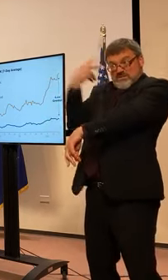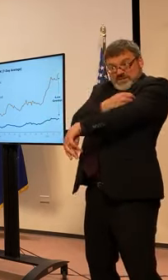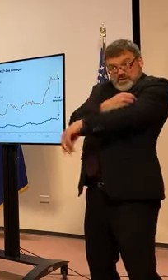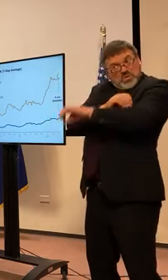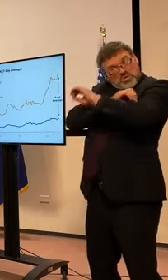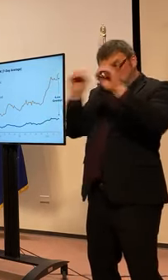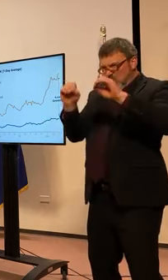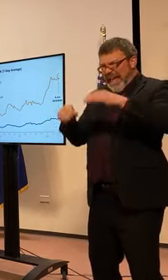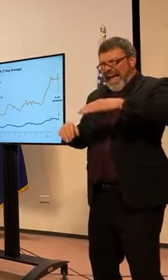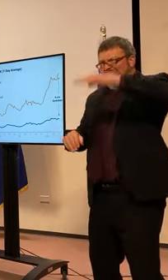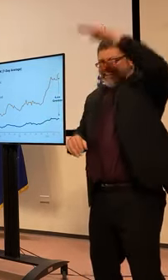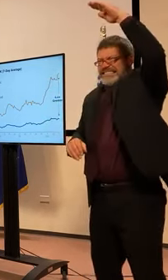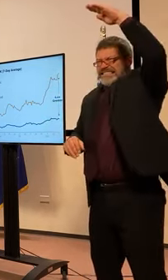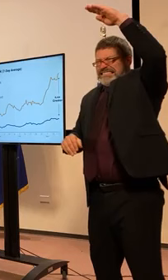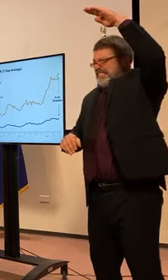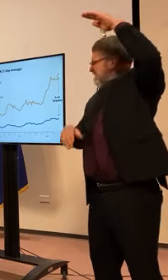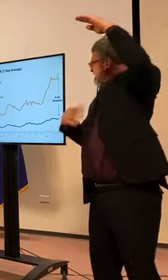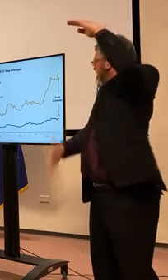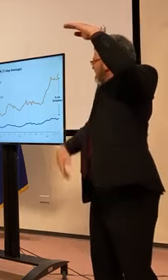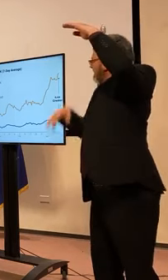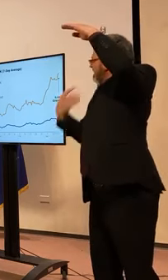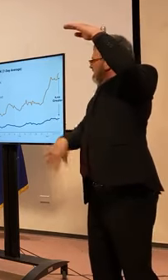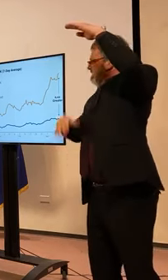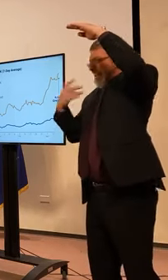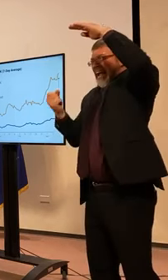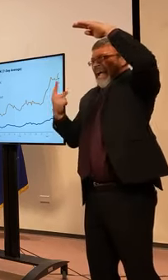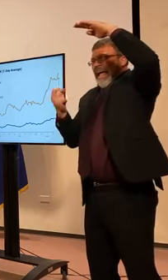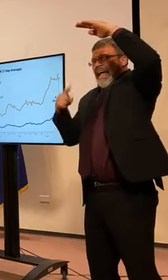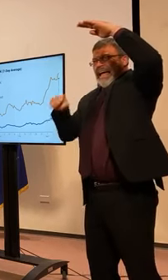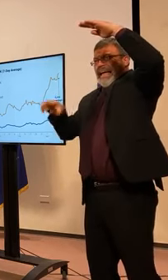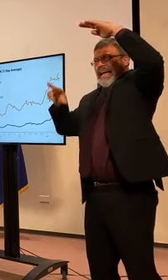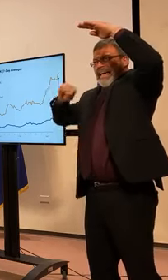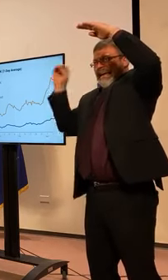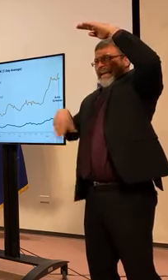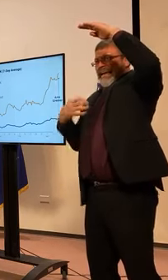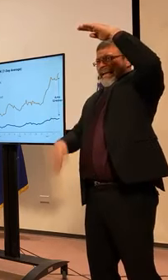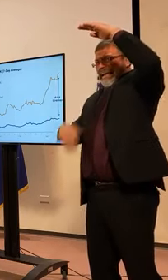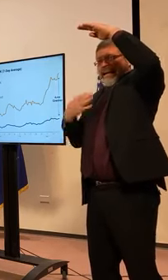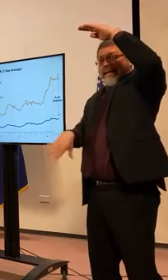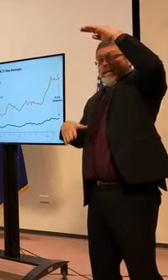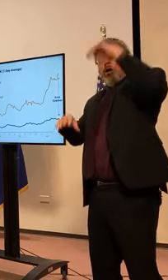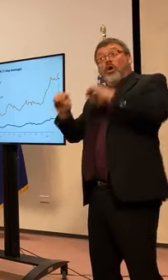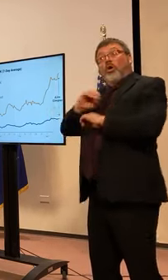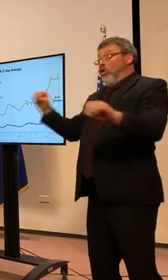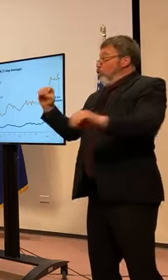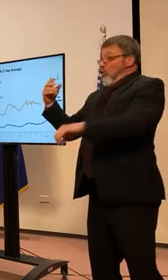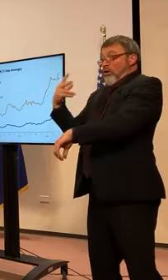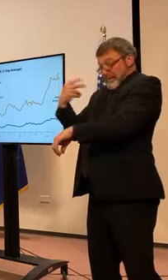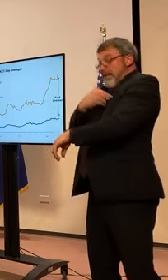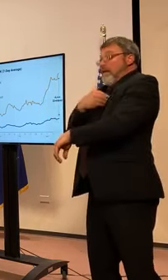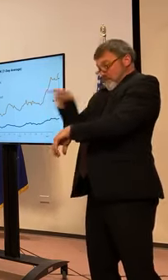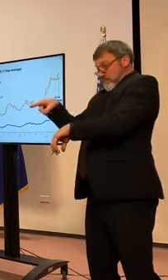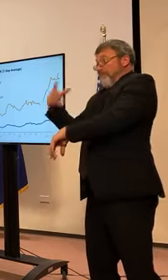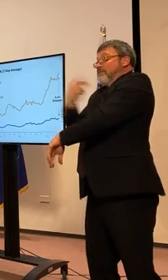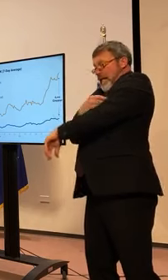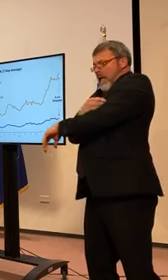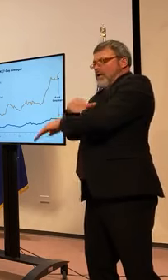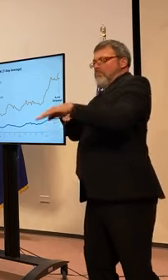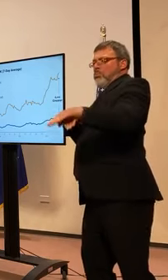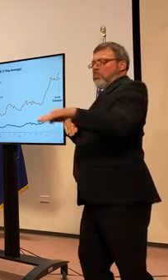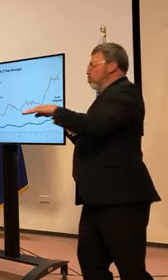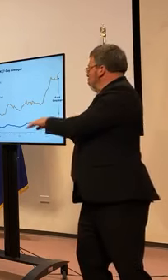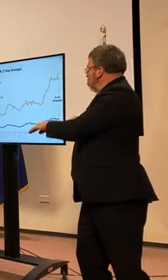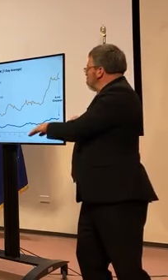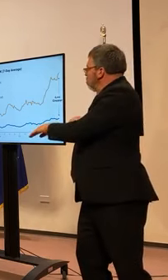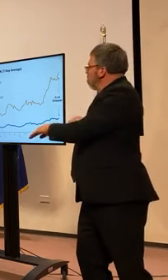greater. So 4.4 times greater for those who are not fully vaccinated in terms of those who are fully vaccinated. And